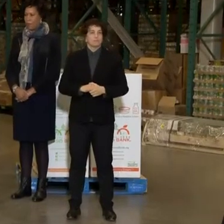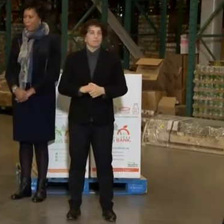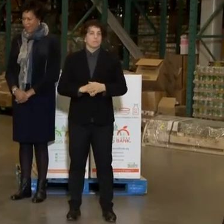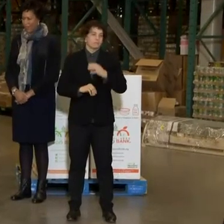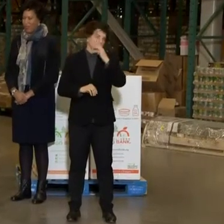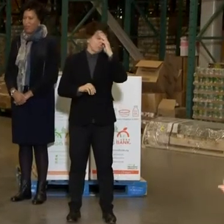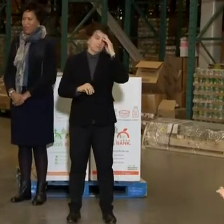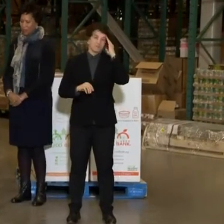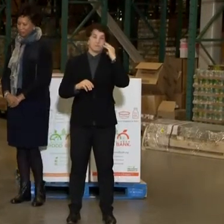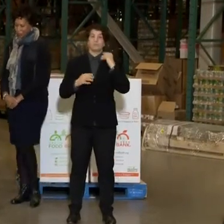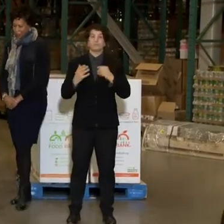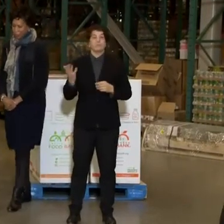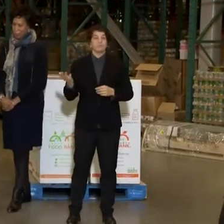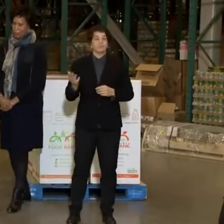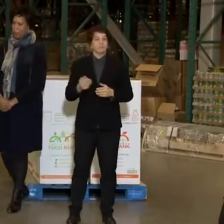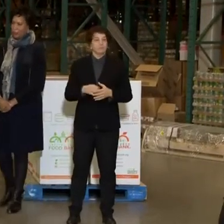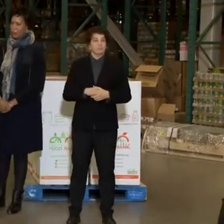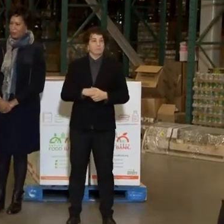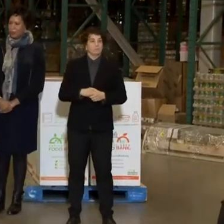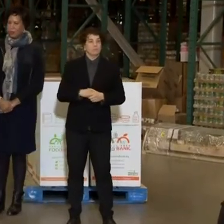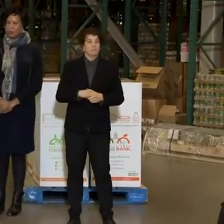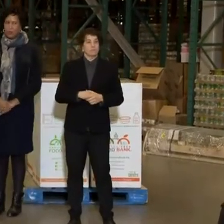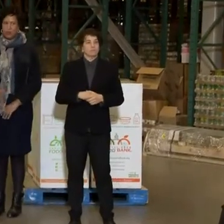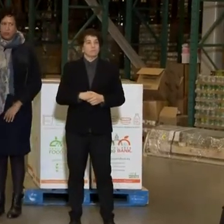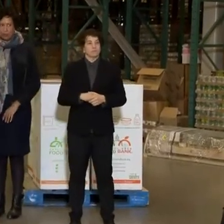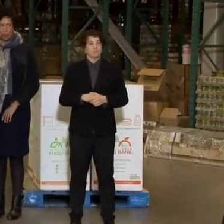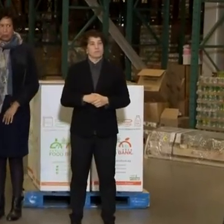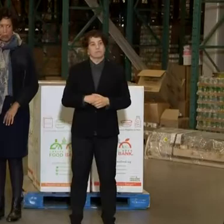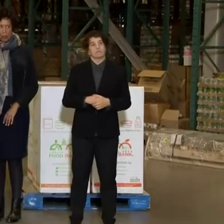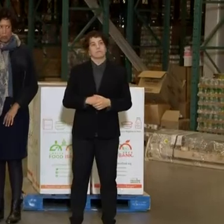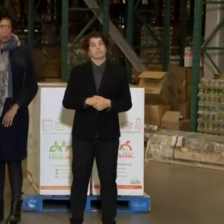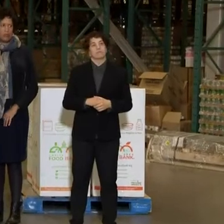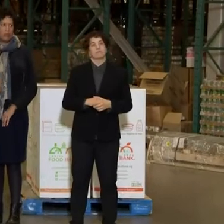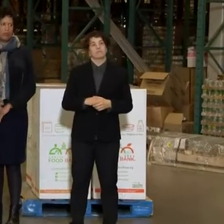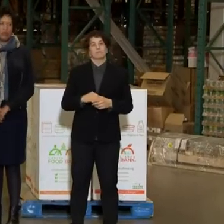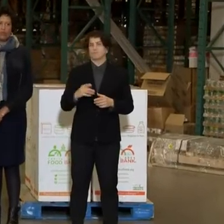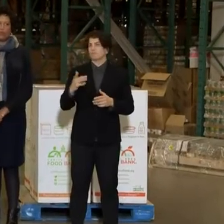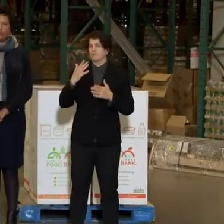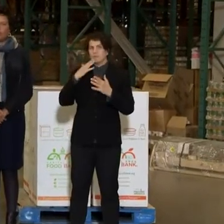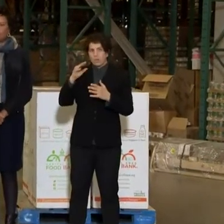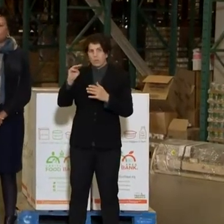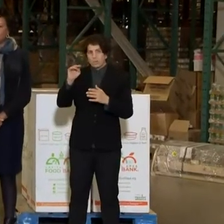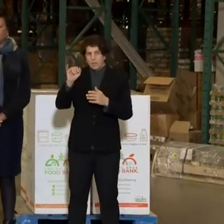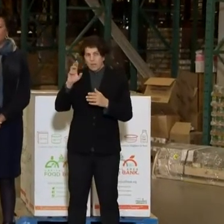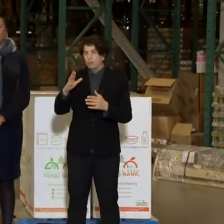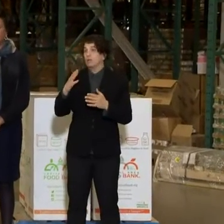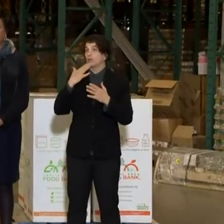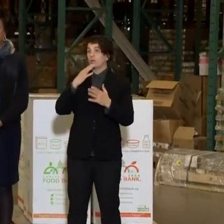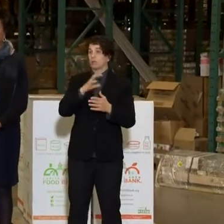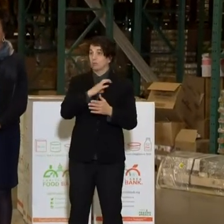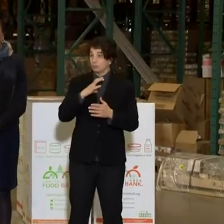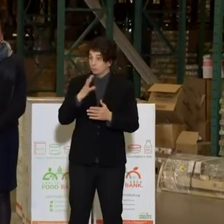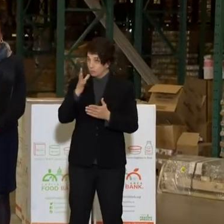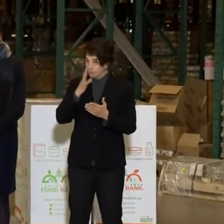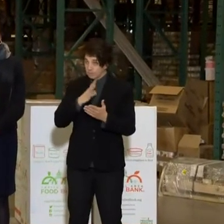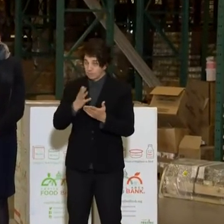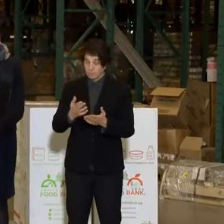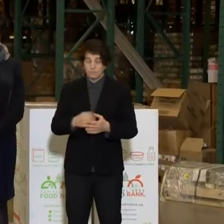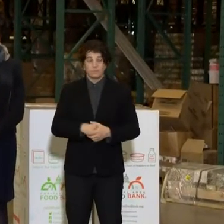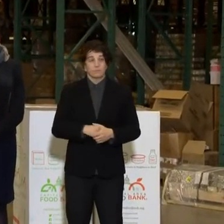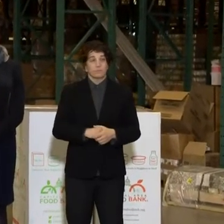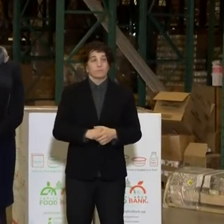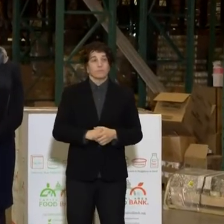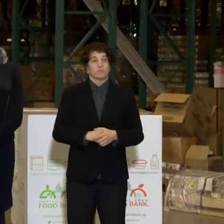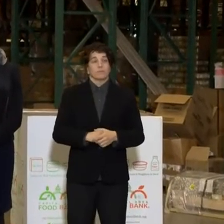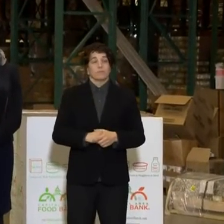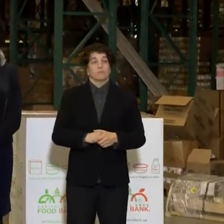Thank you very much, Mayor, and thank you very much, Congresswoman. It's a pleasure to have all of you here today at the Capital Area Food Bank. As you all have heard,